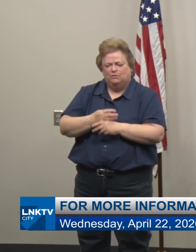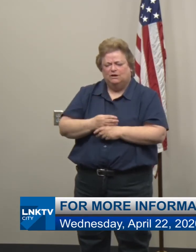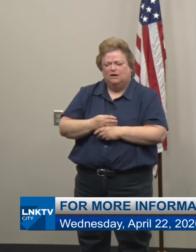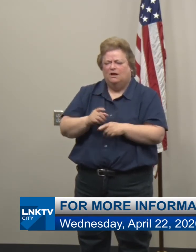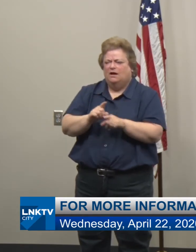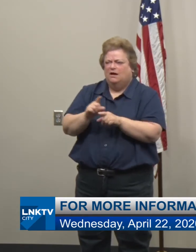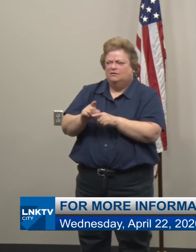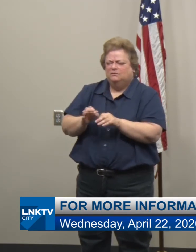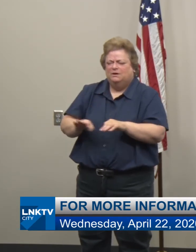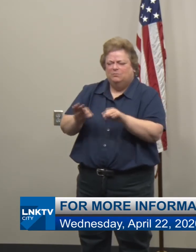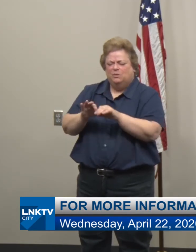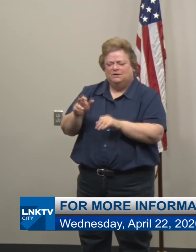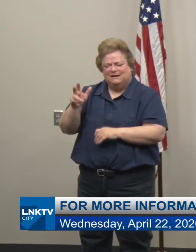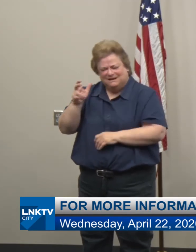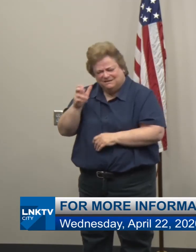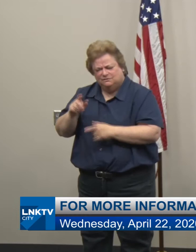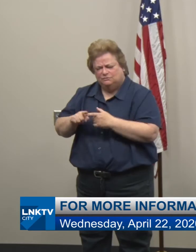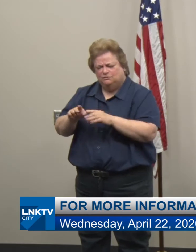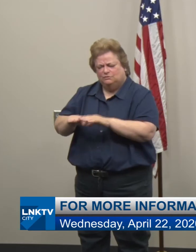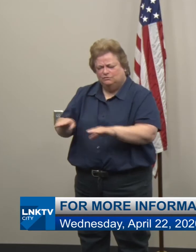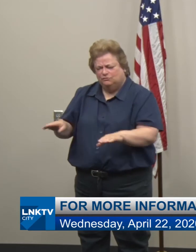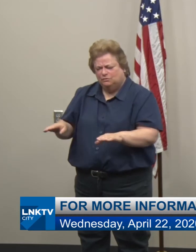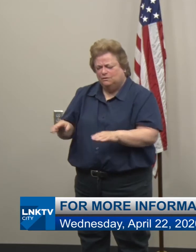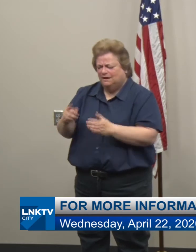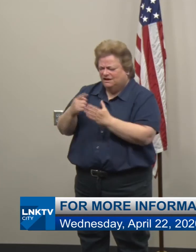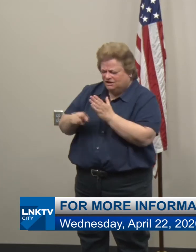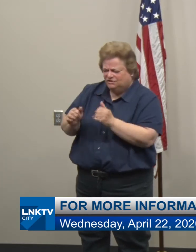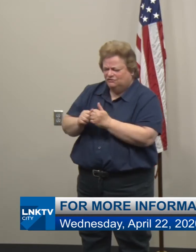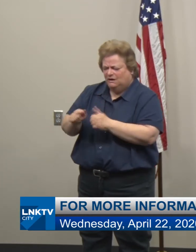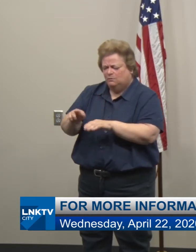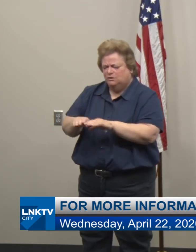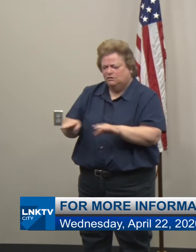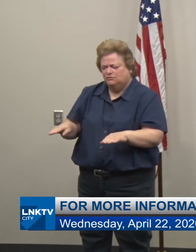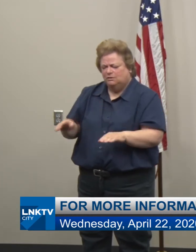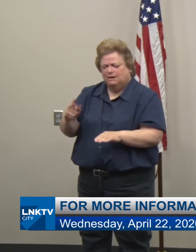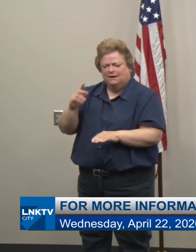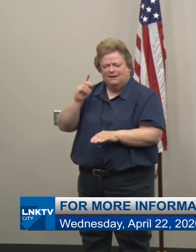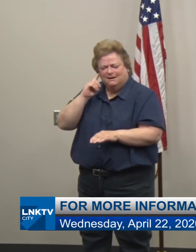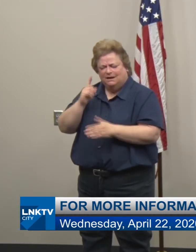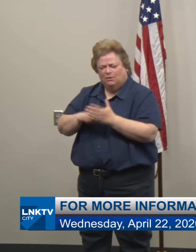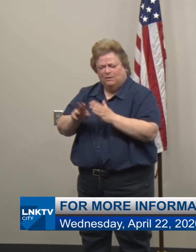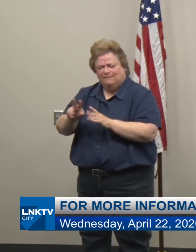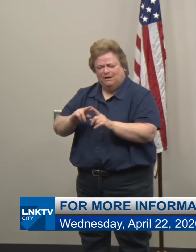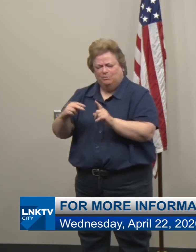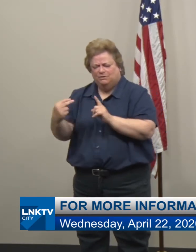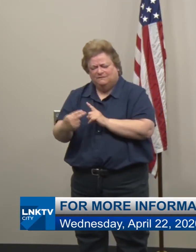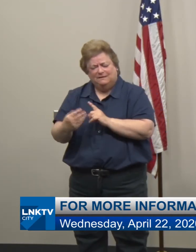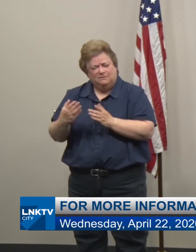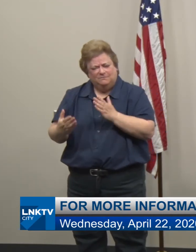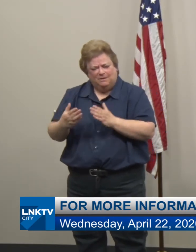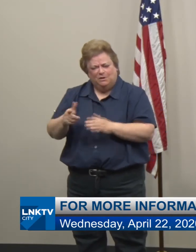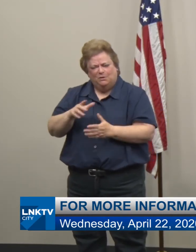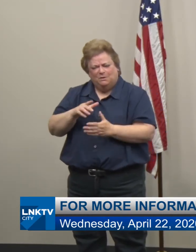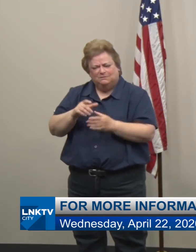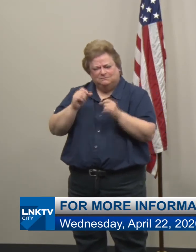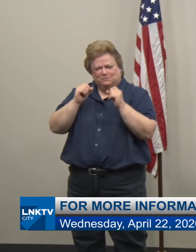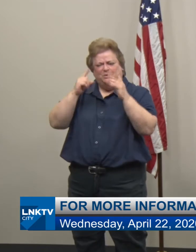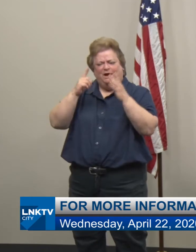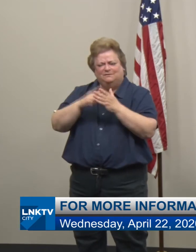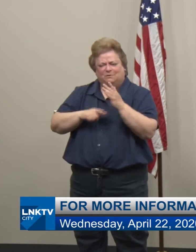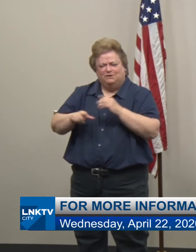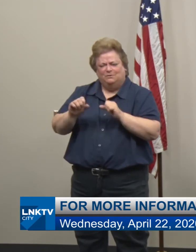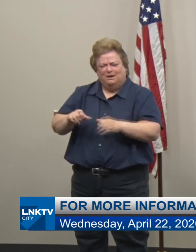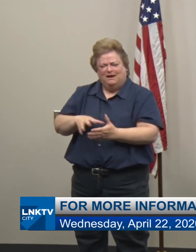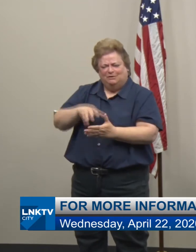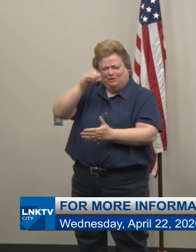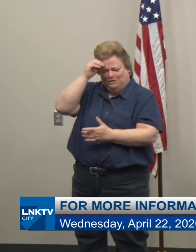to our children and hear how they're doing. Check in with them. Hear what their perspective is. You might be surprised what you learn. Try not to